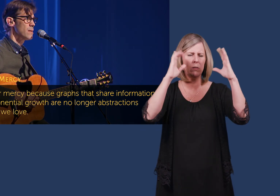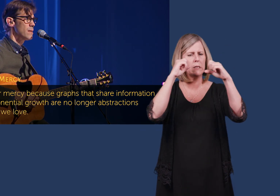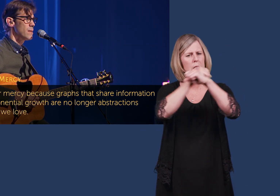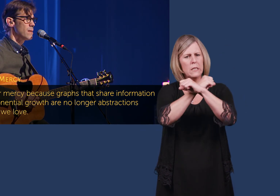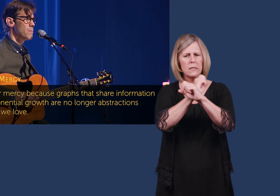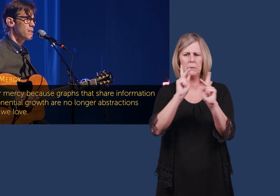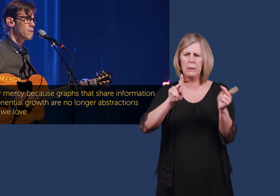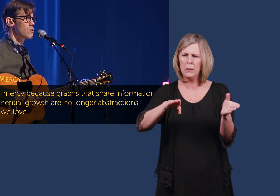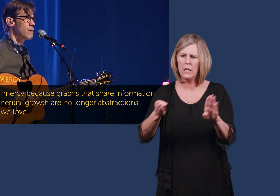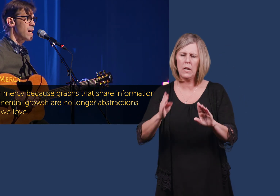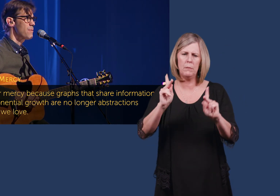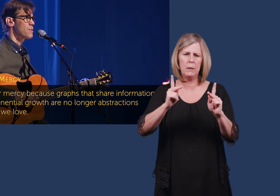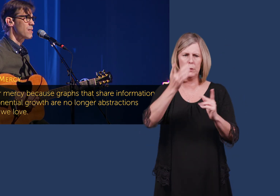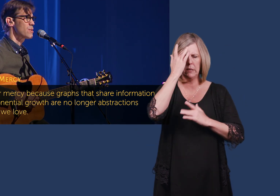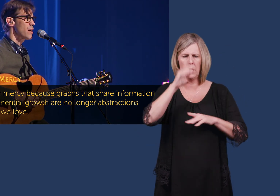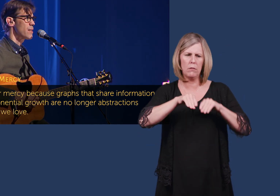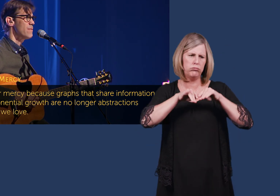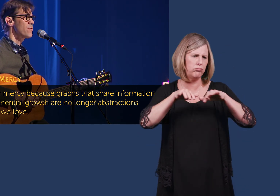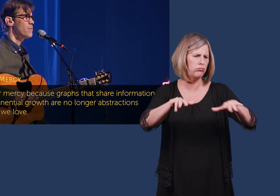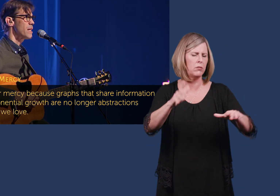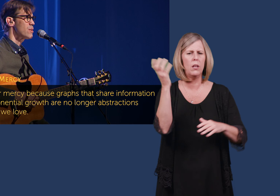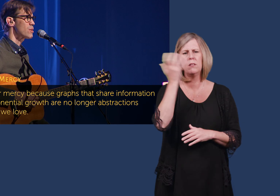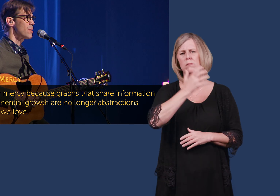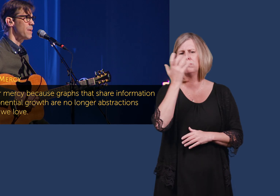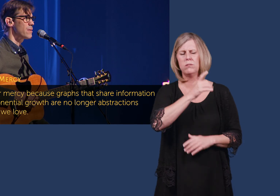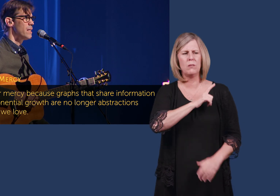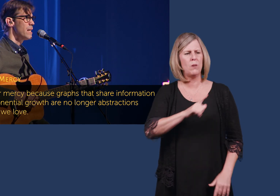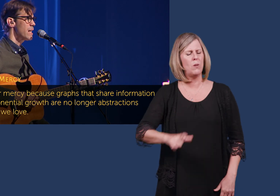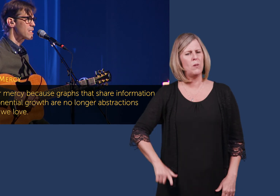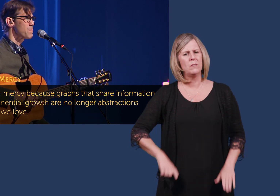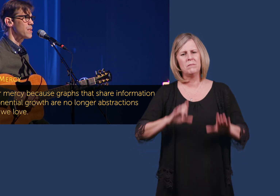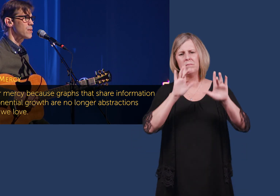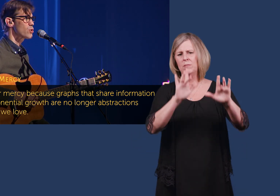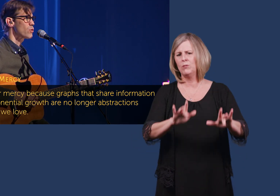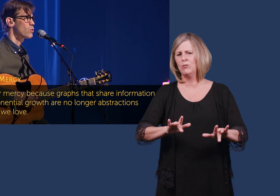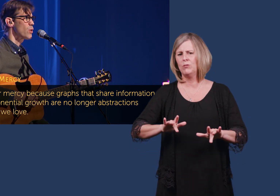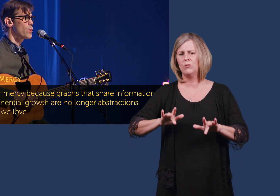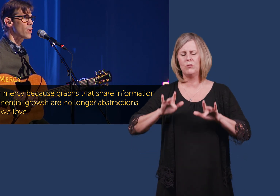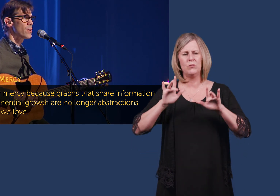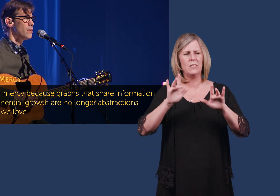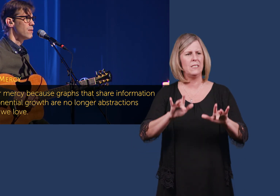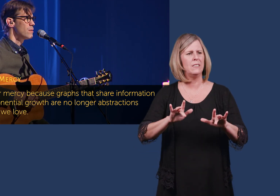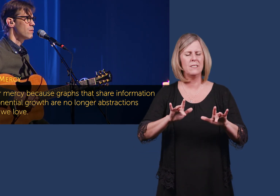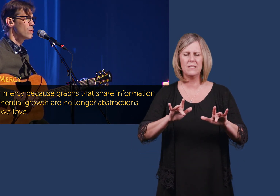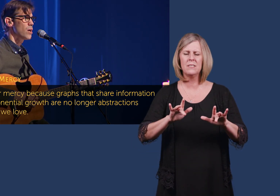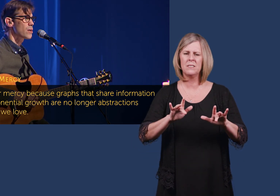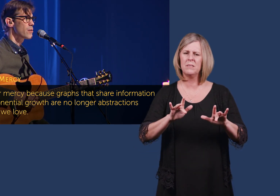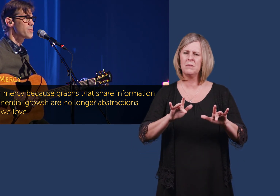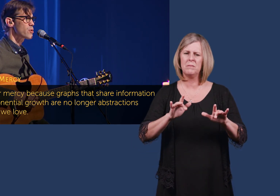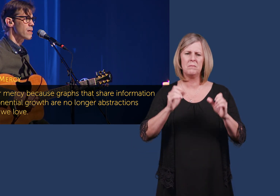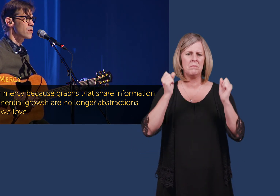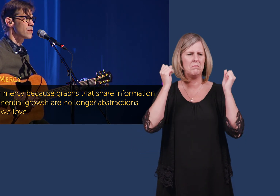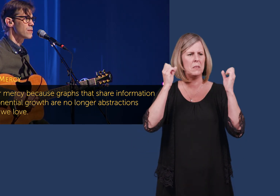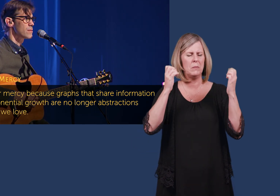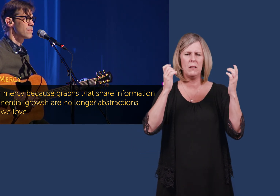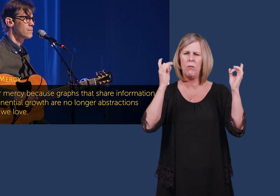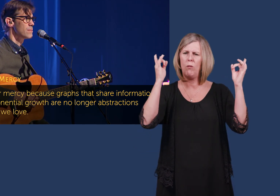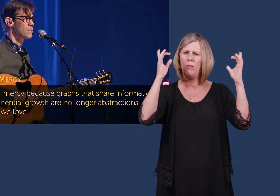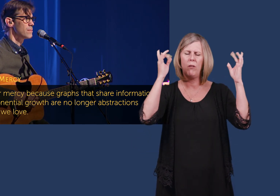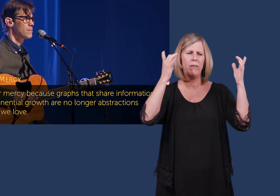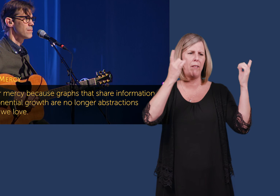mercy because graphs that share information about exponential growth are no longer